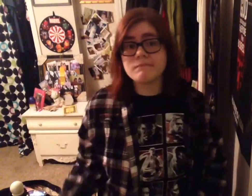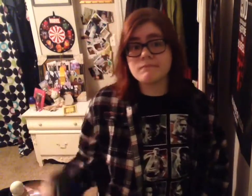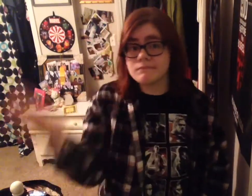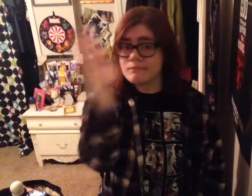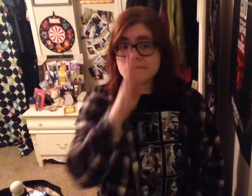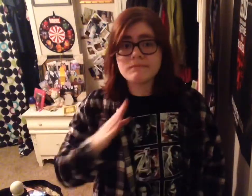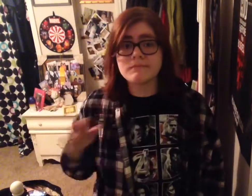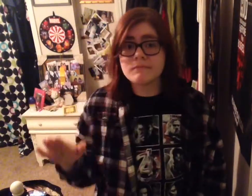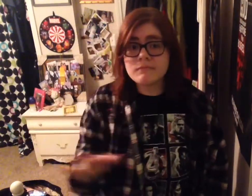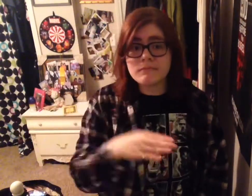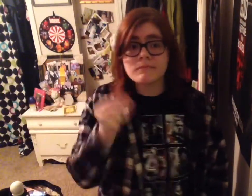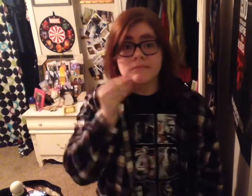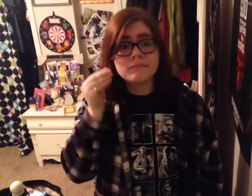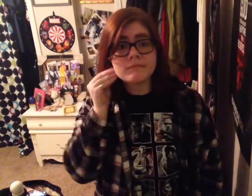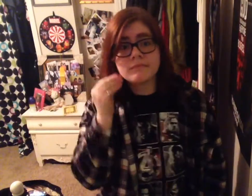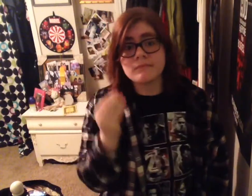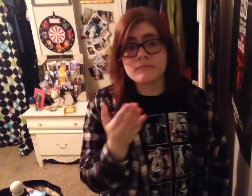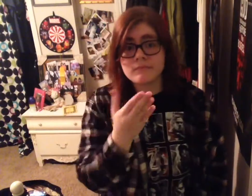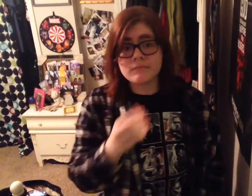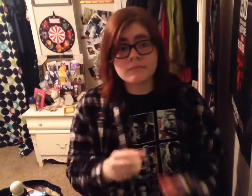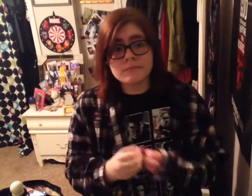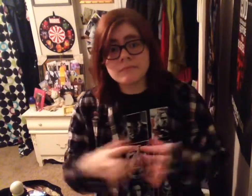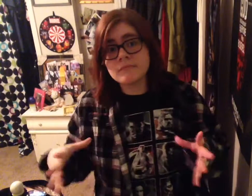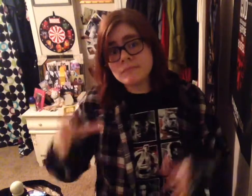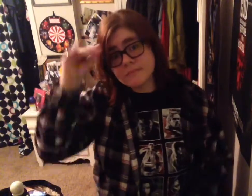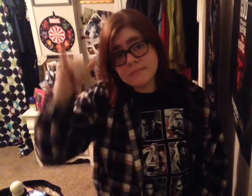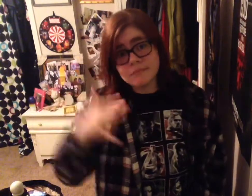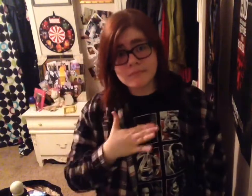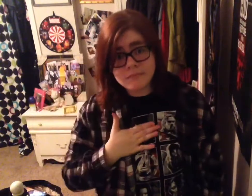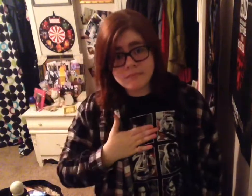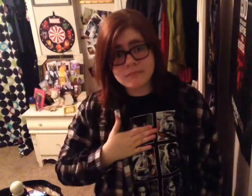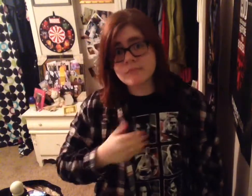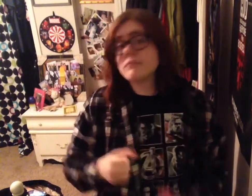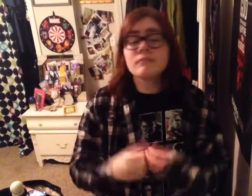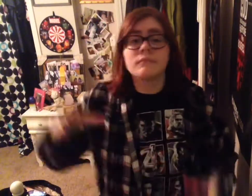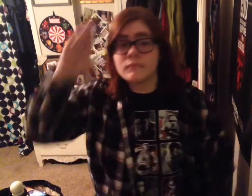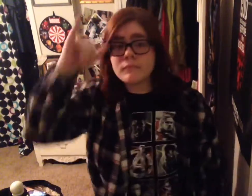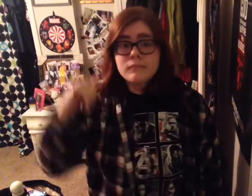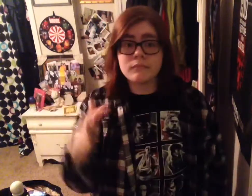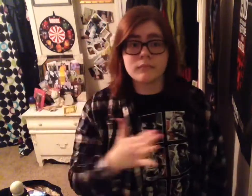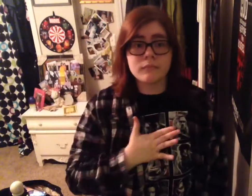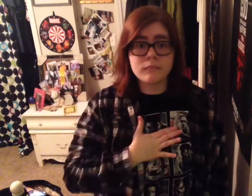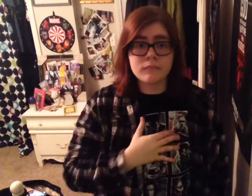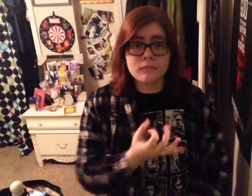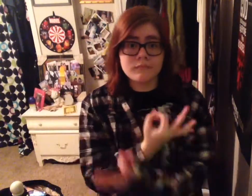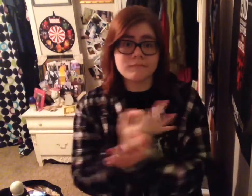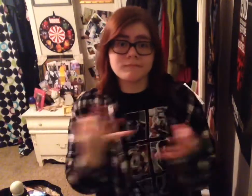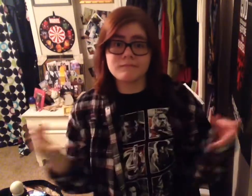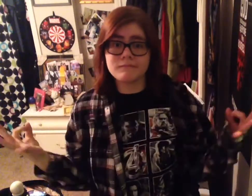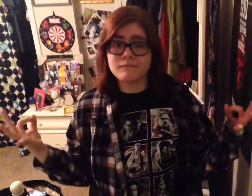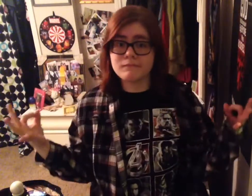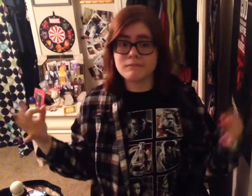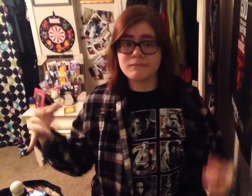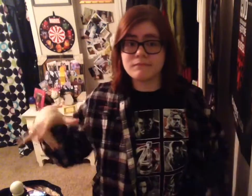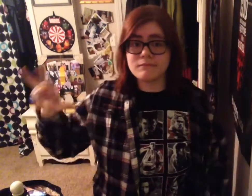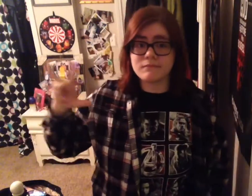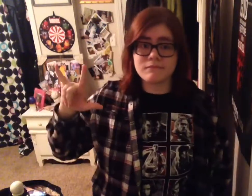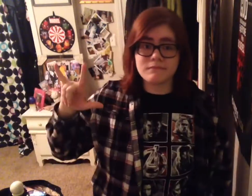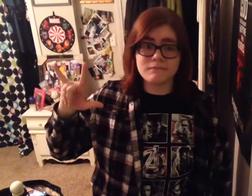Neverland is home to lost boys like me And lost boys like me are free Neverland is home import Every time he can learn how